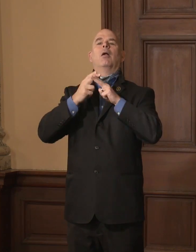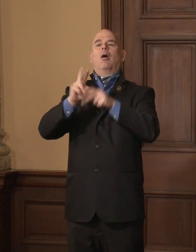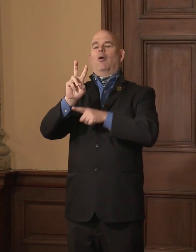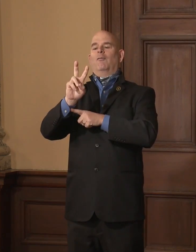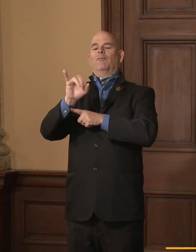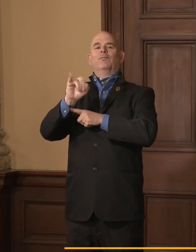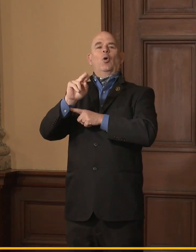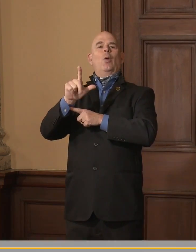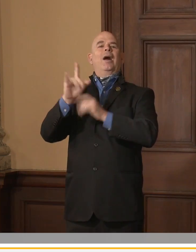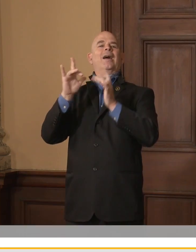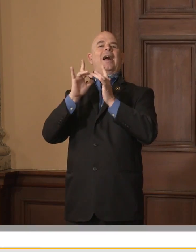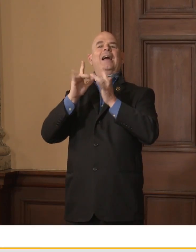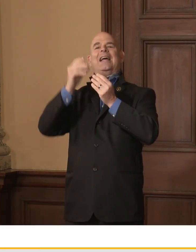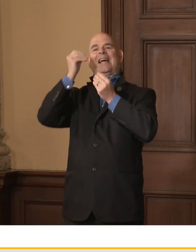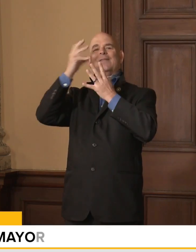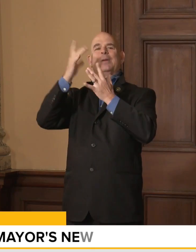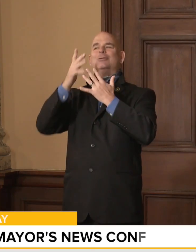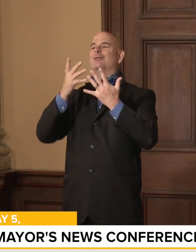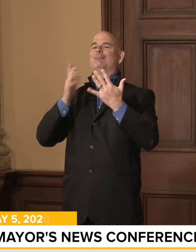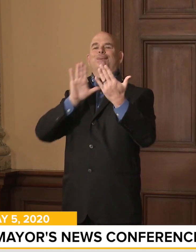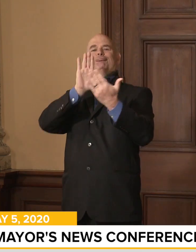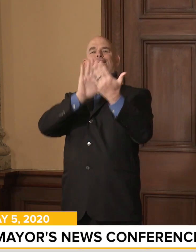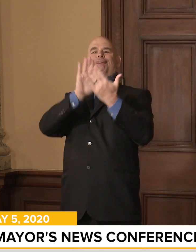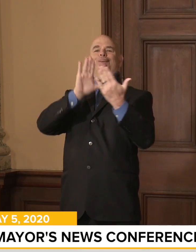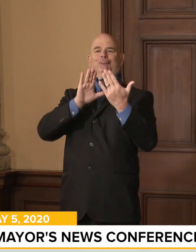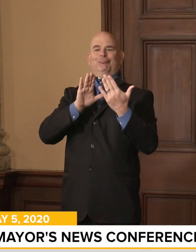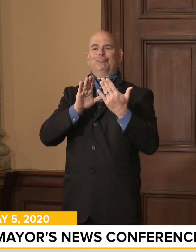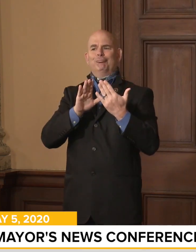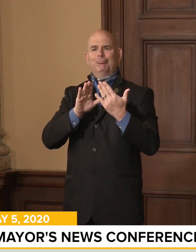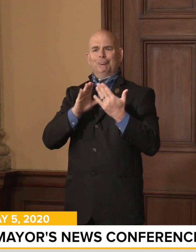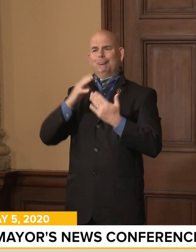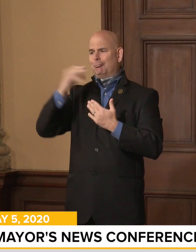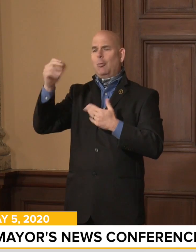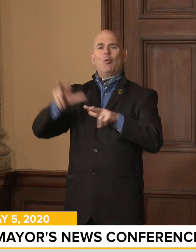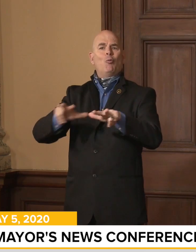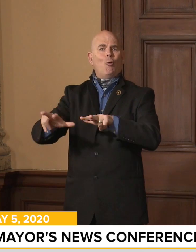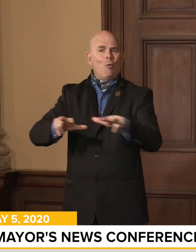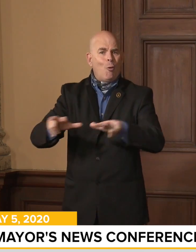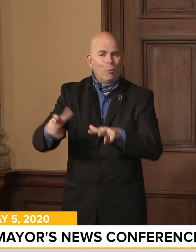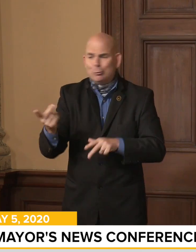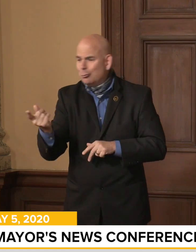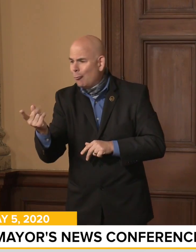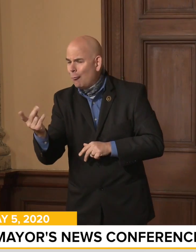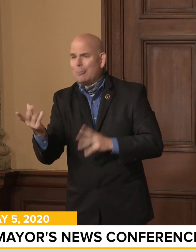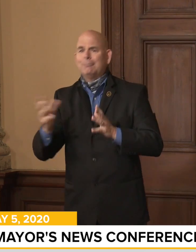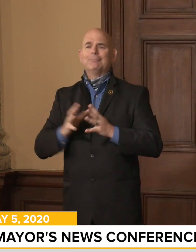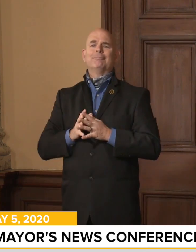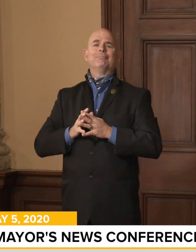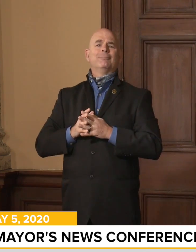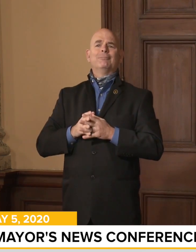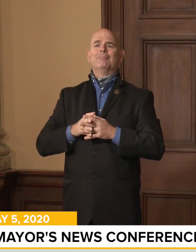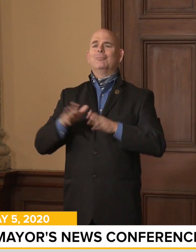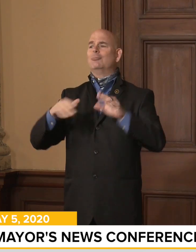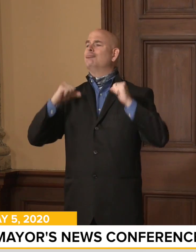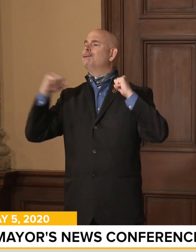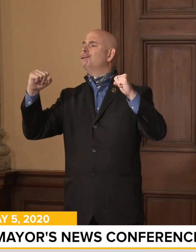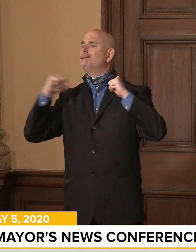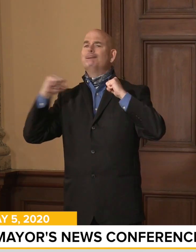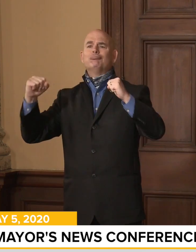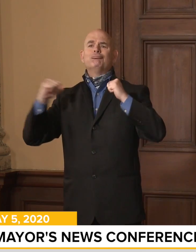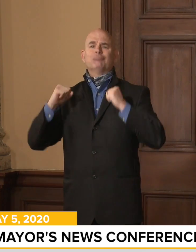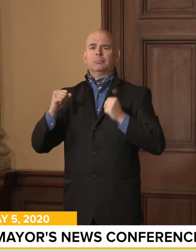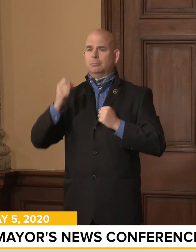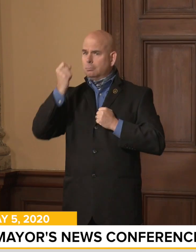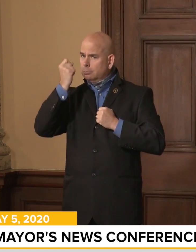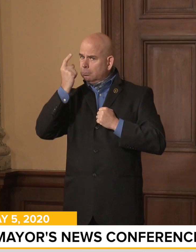fresh air, get some exercise, or walk the dog, please remember to abide by social distancing measures and wear face cloth covering over your